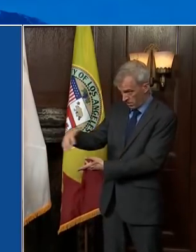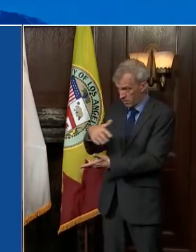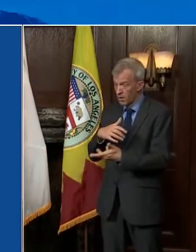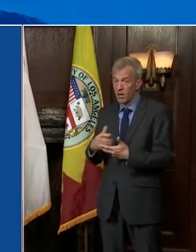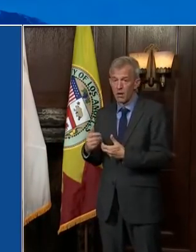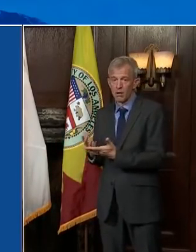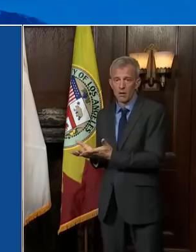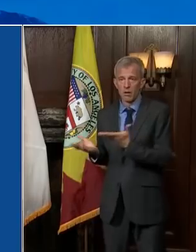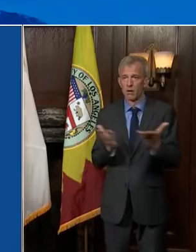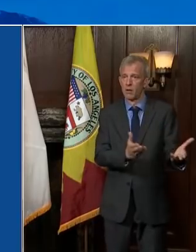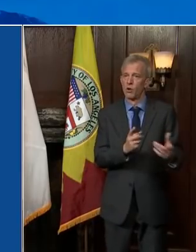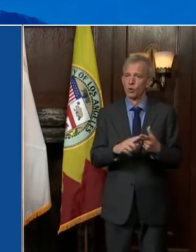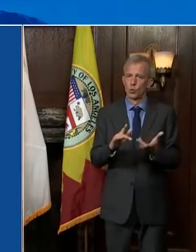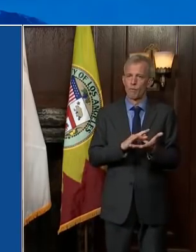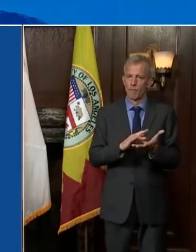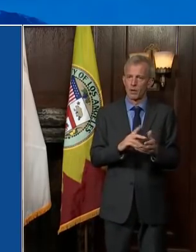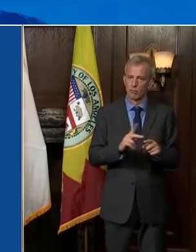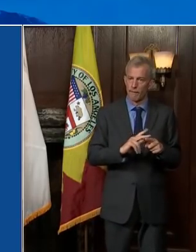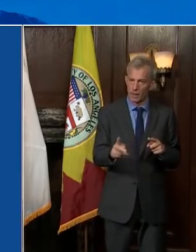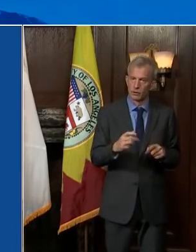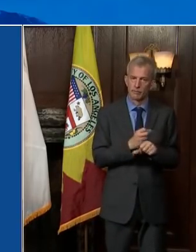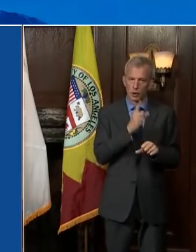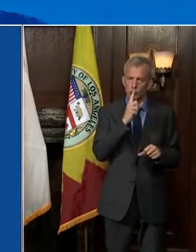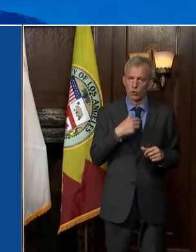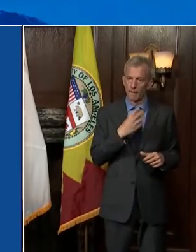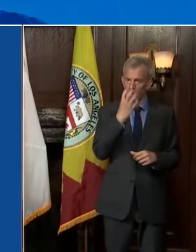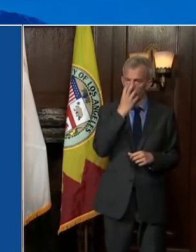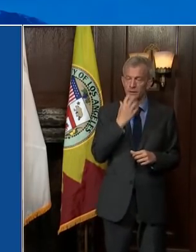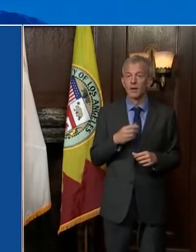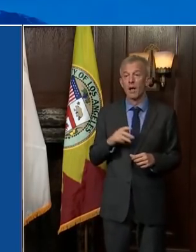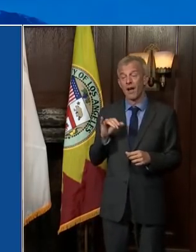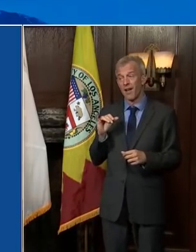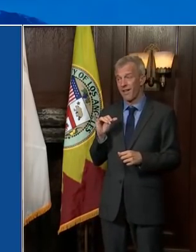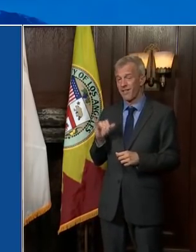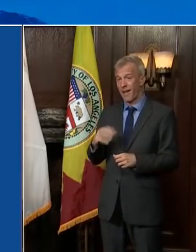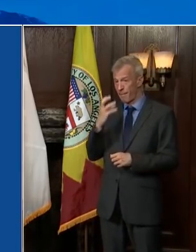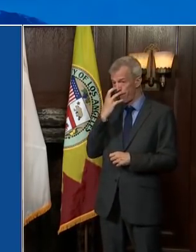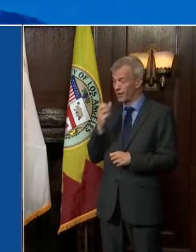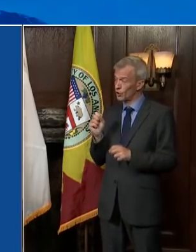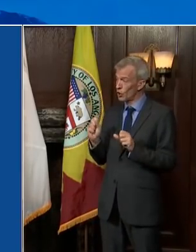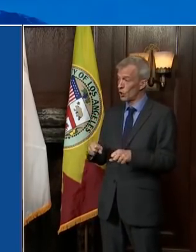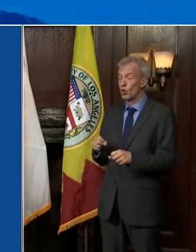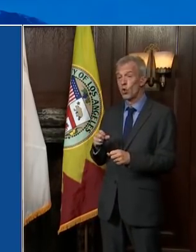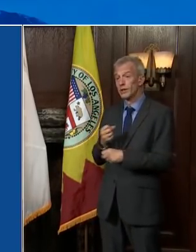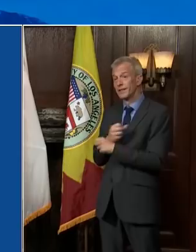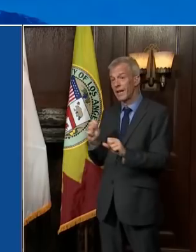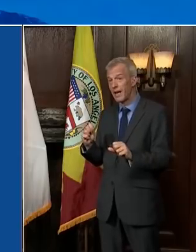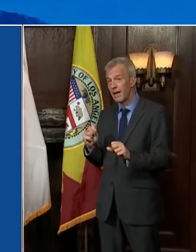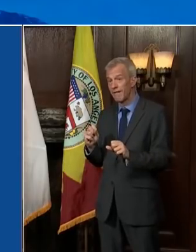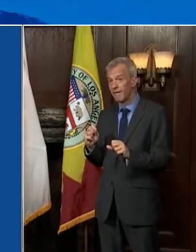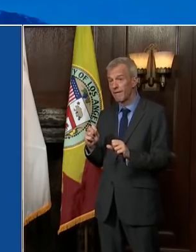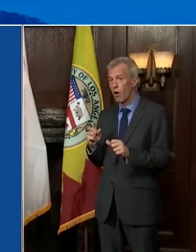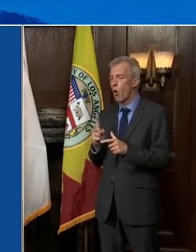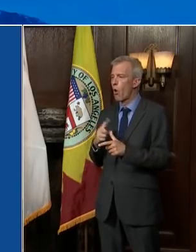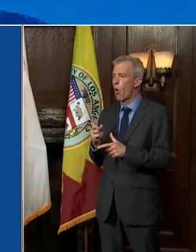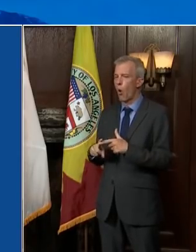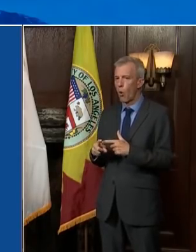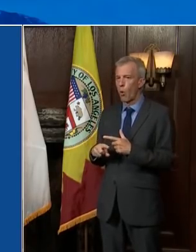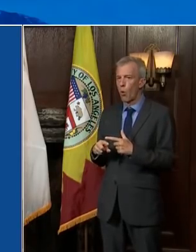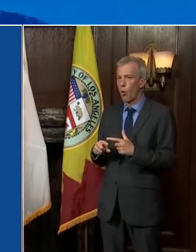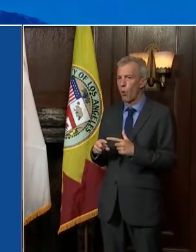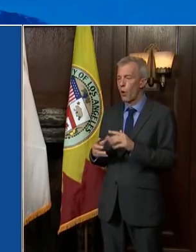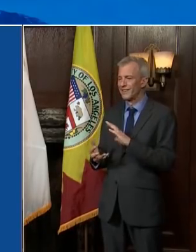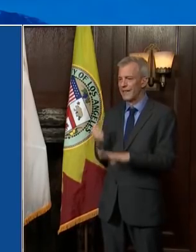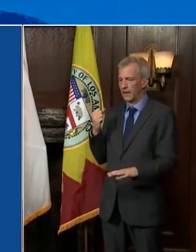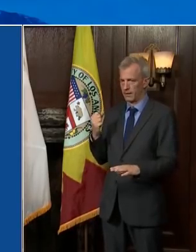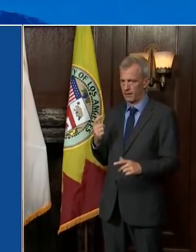masks where they are working. This could save or cost a doctor or nurse their life. So we need to